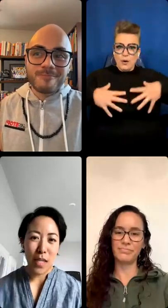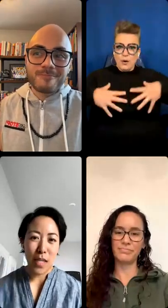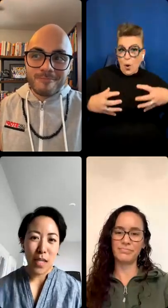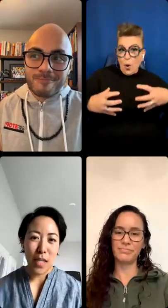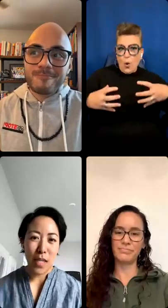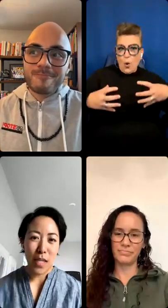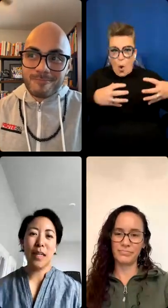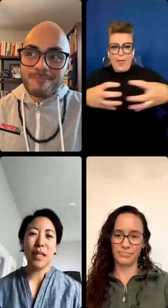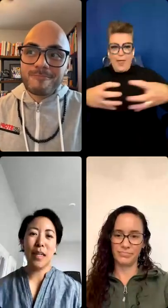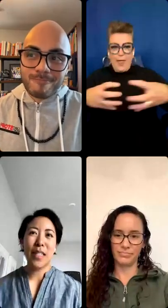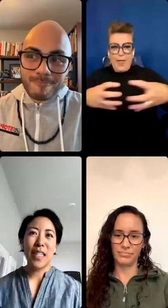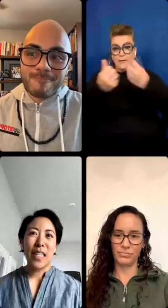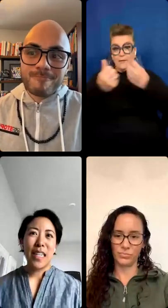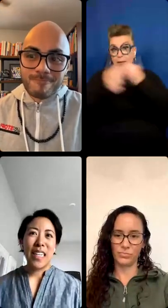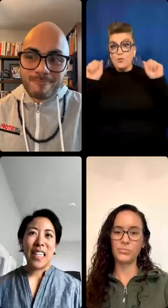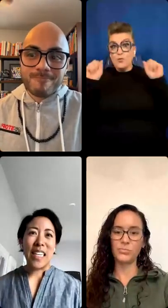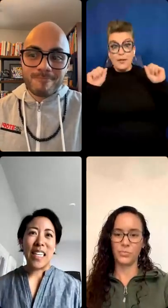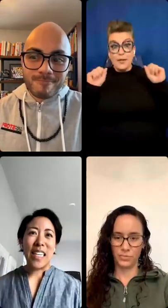liberation